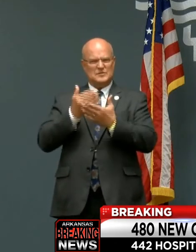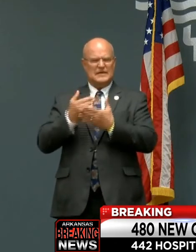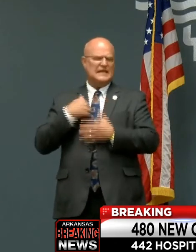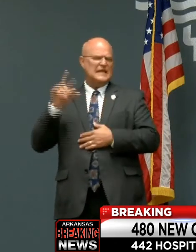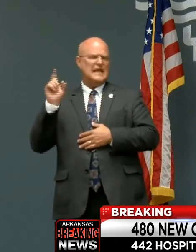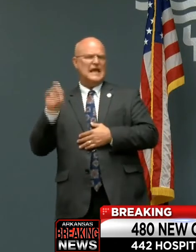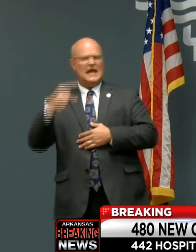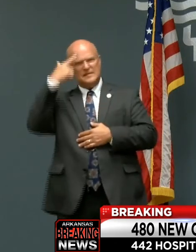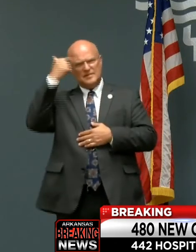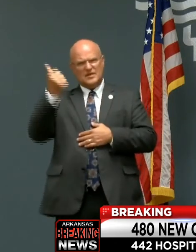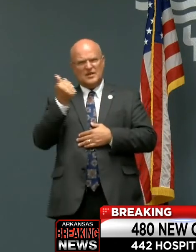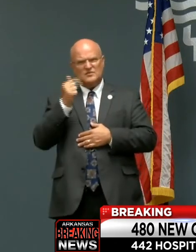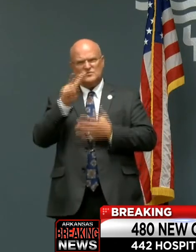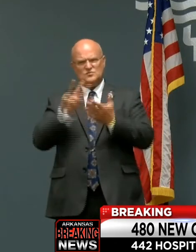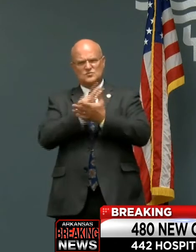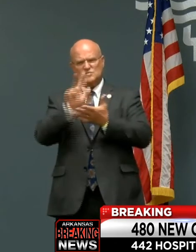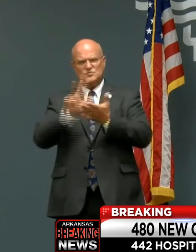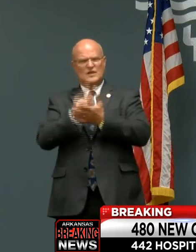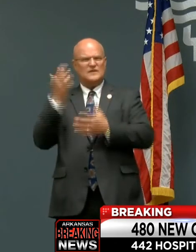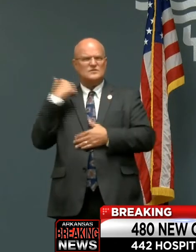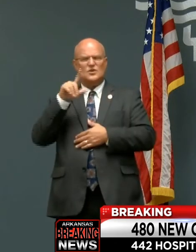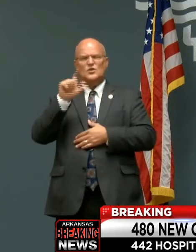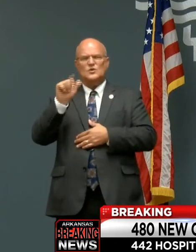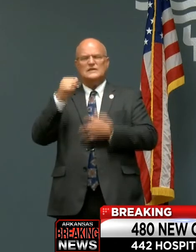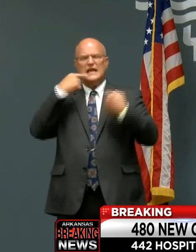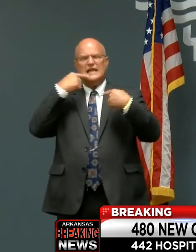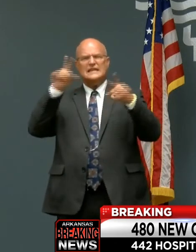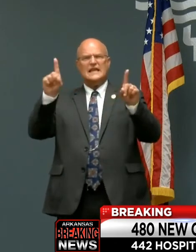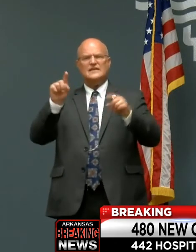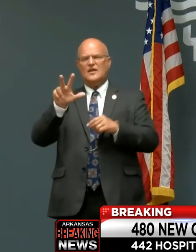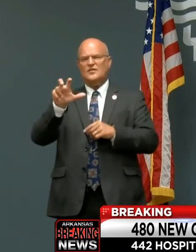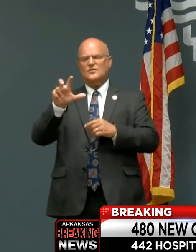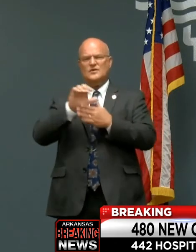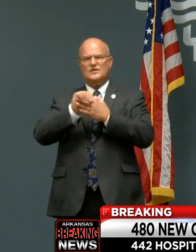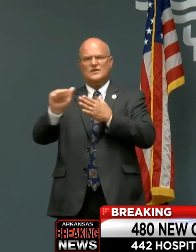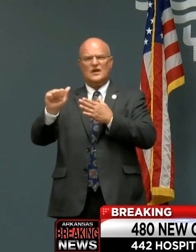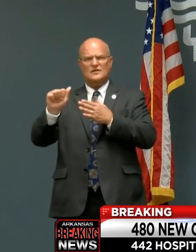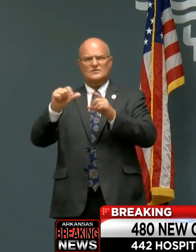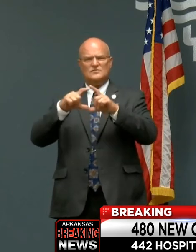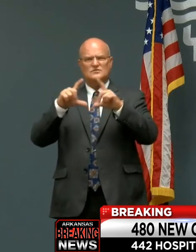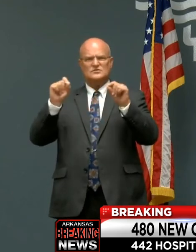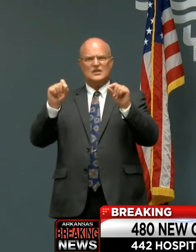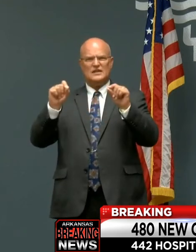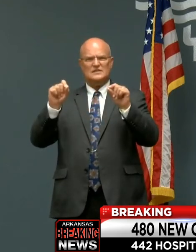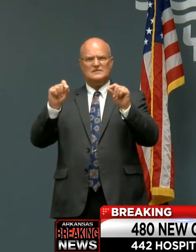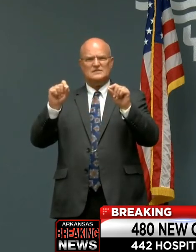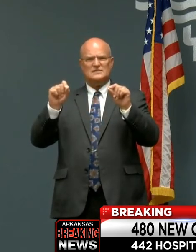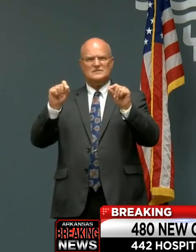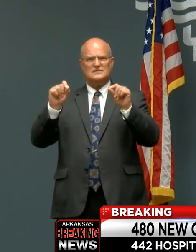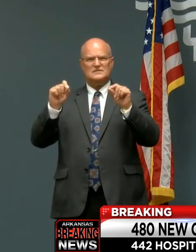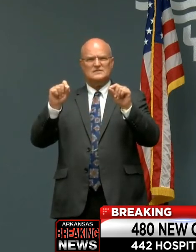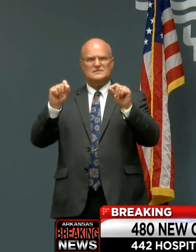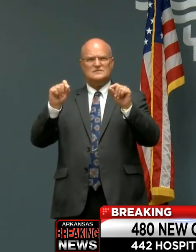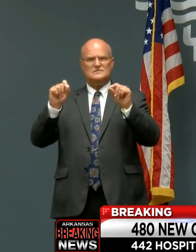because just a couple of hours ago, Louisiana announced that their $300 checks are no use.